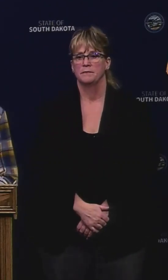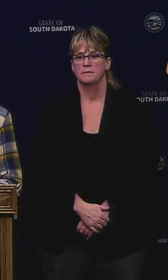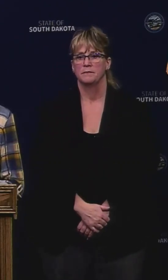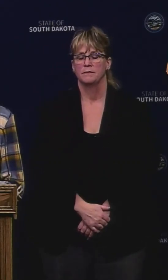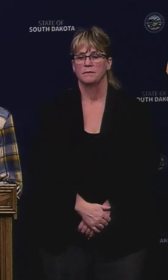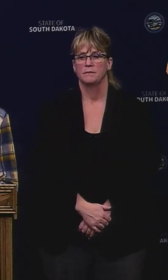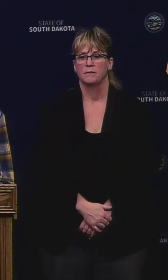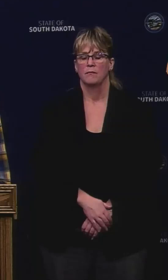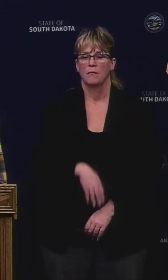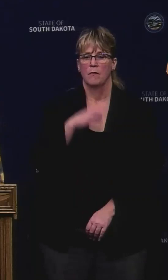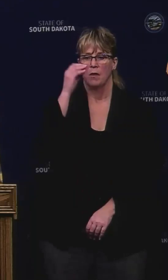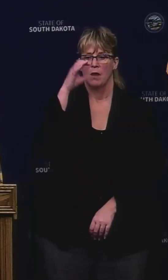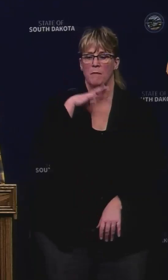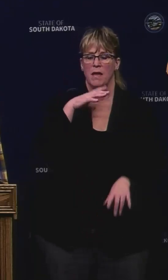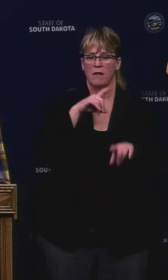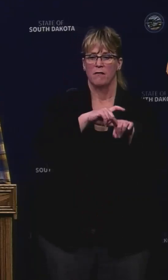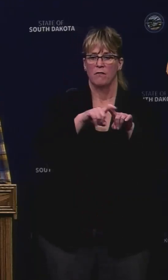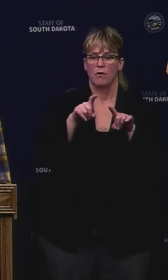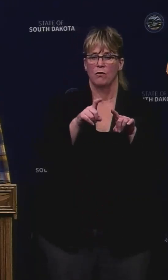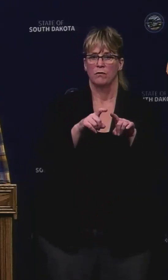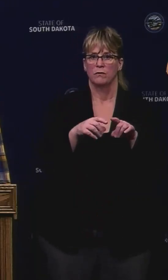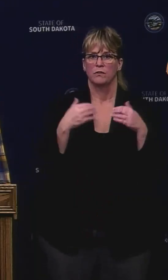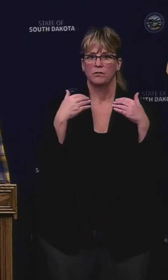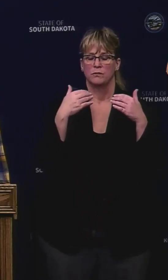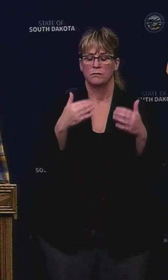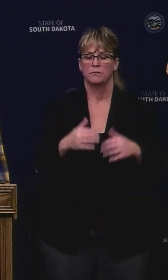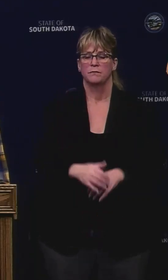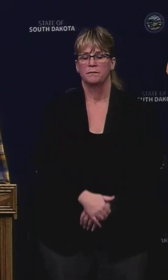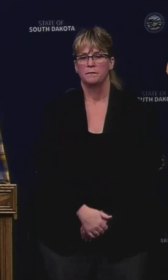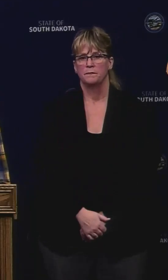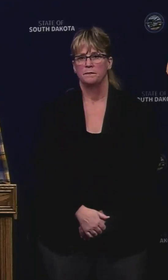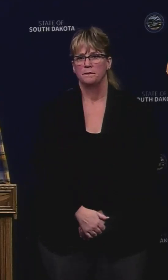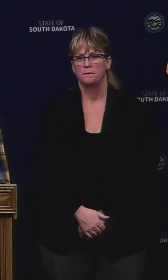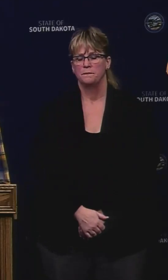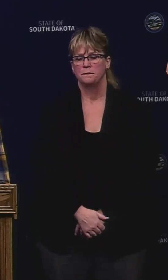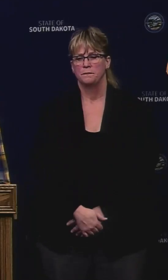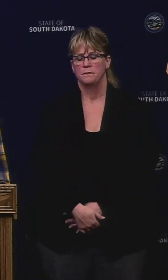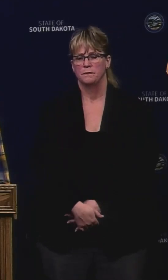Governor Chris Dancy at News Center 1 in Rapid City. Sure, go ahead.